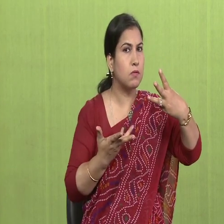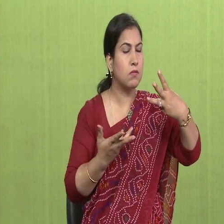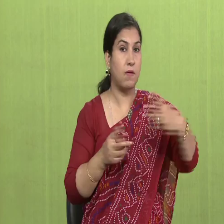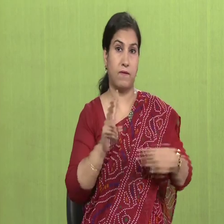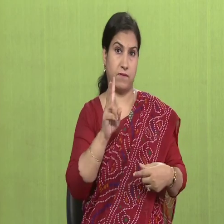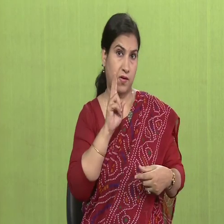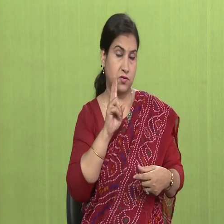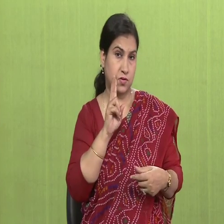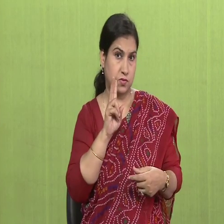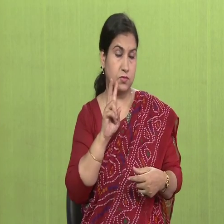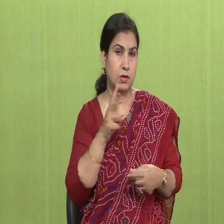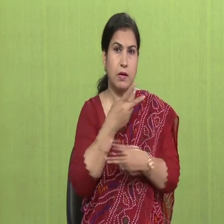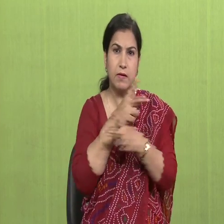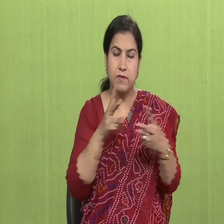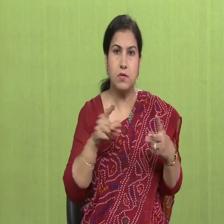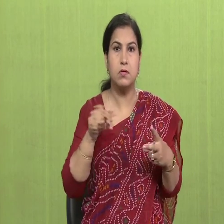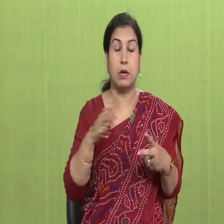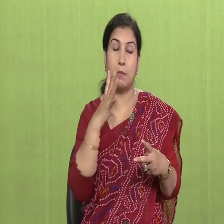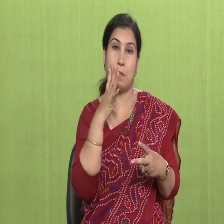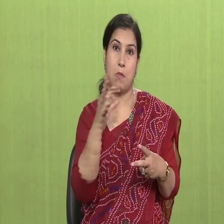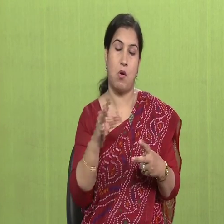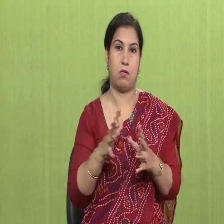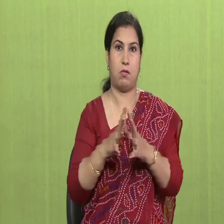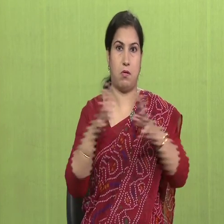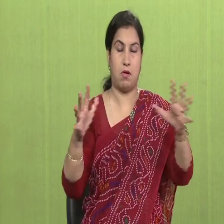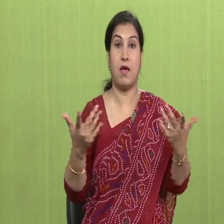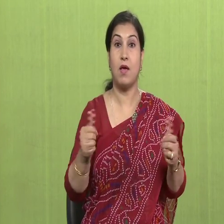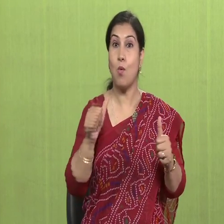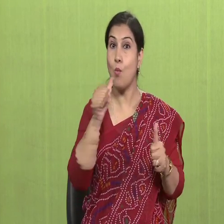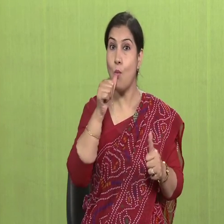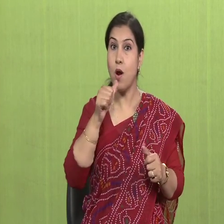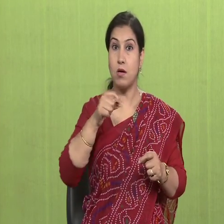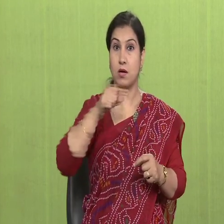vegetation plays a major role in the water cycle.